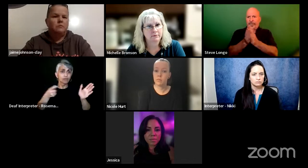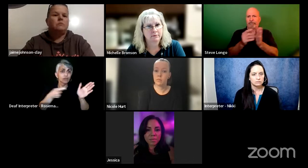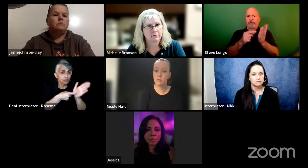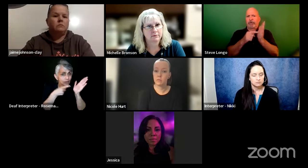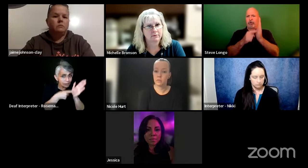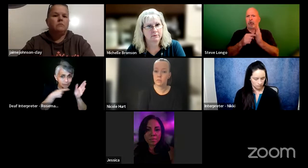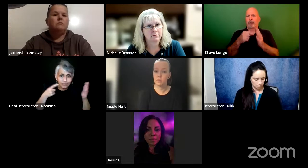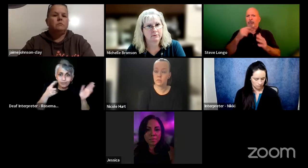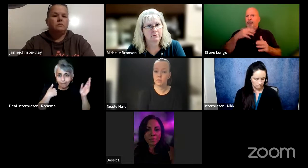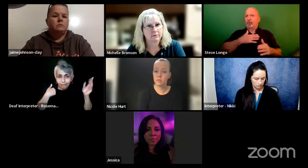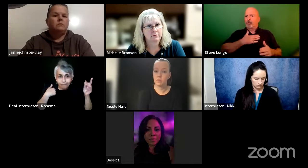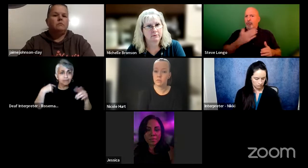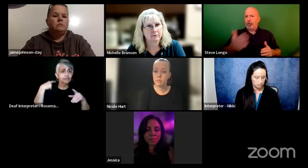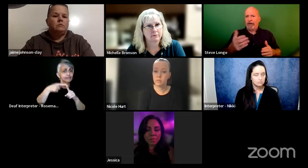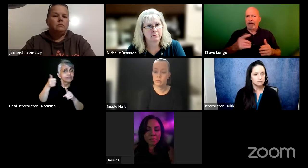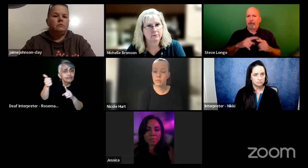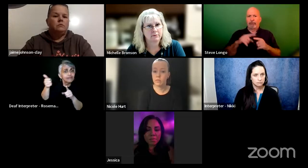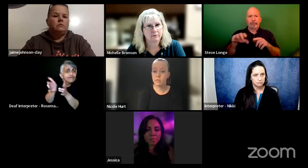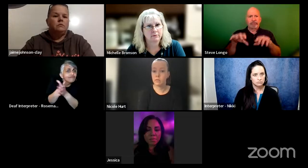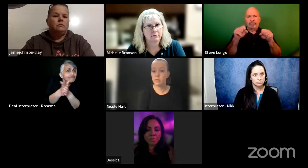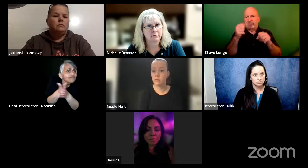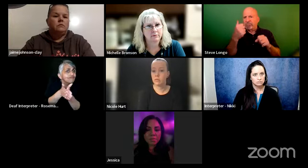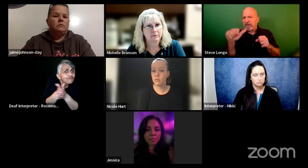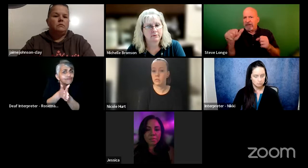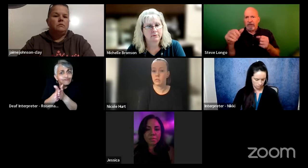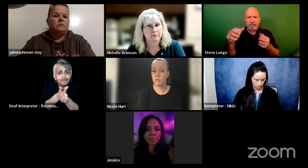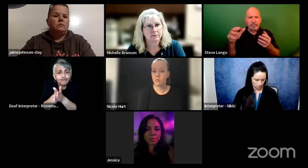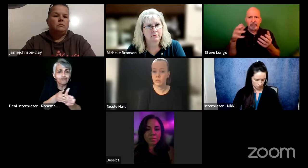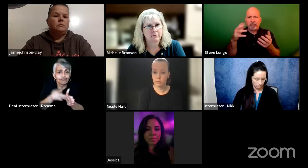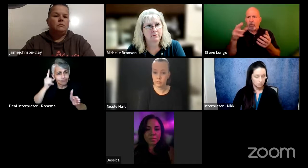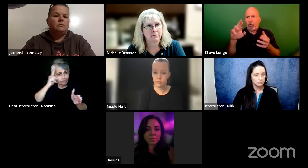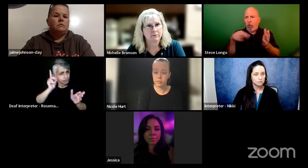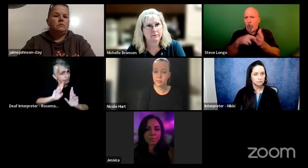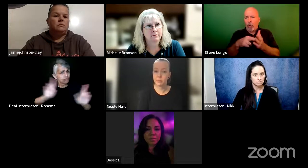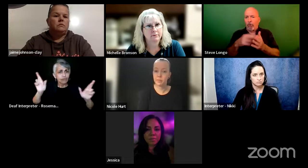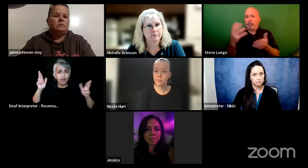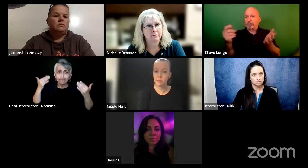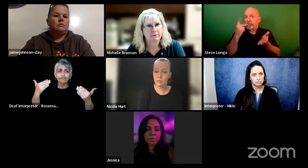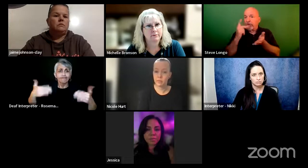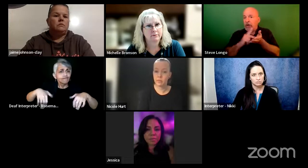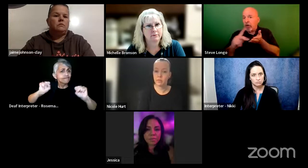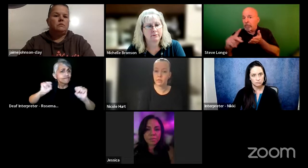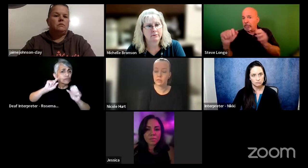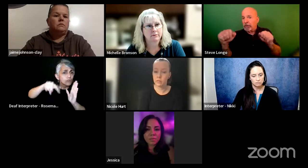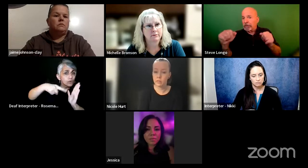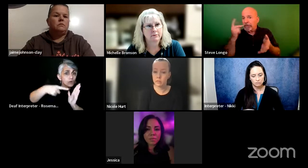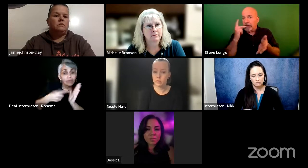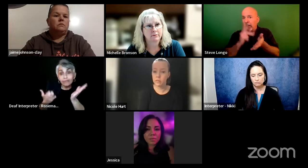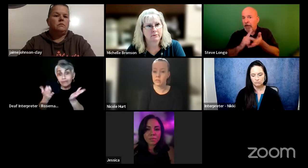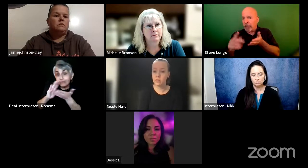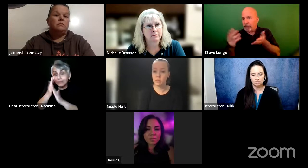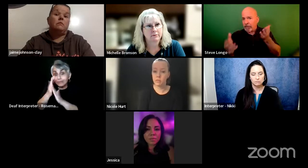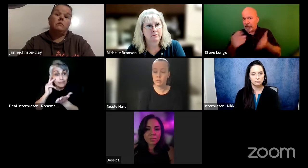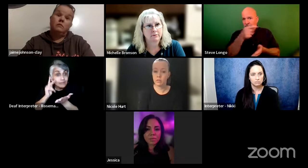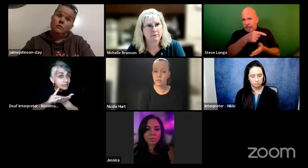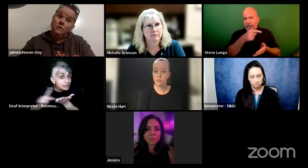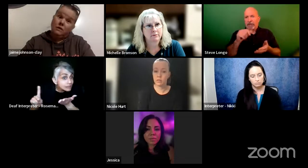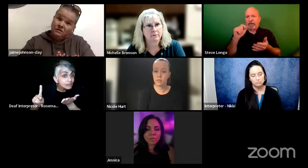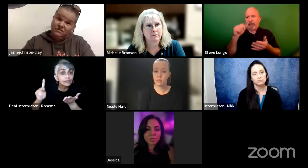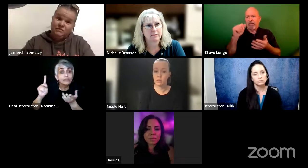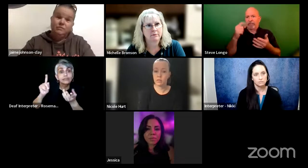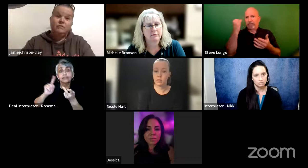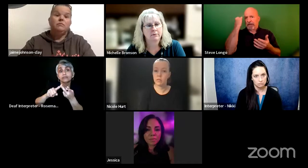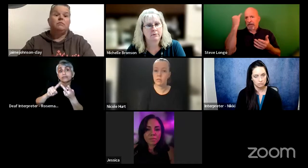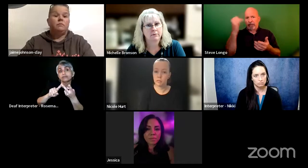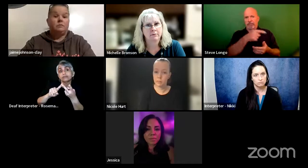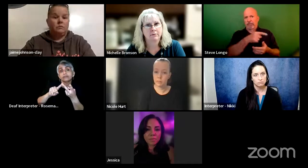board members could see her qualifications, her history, her experience. She is willing to take on any role,